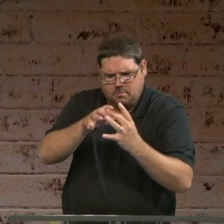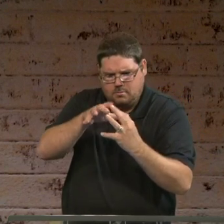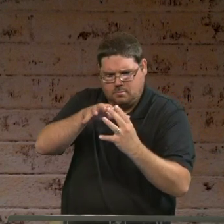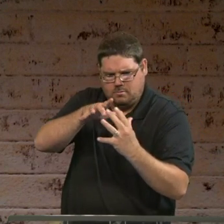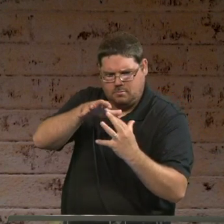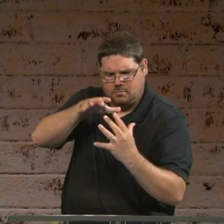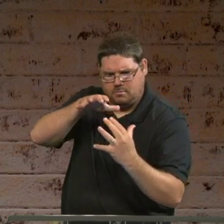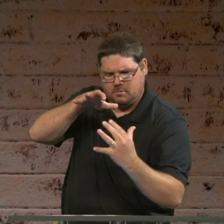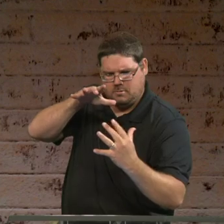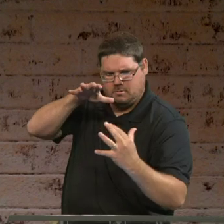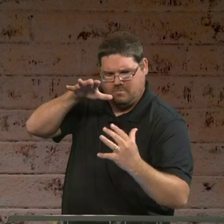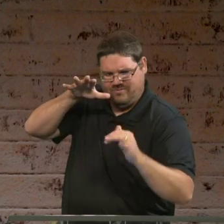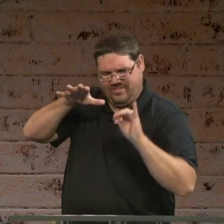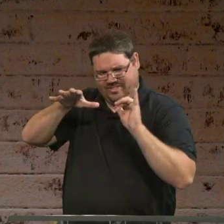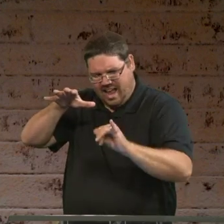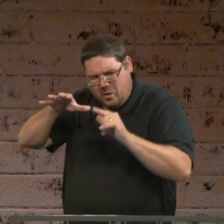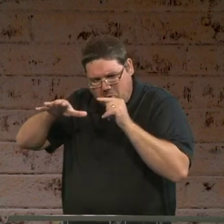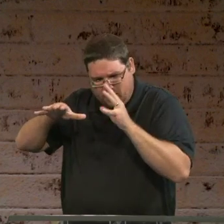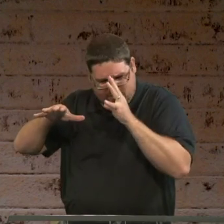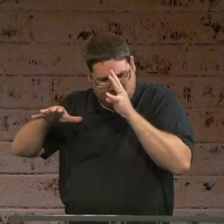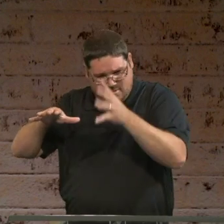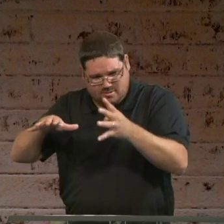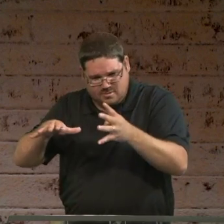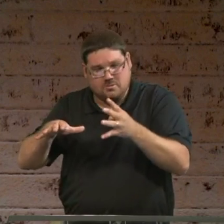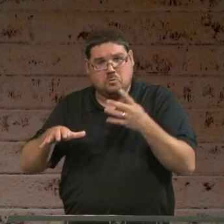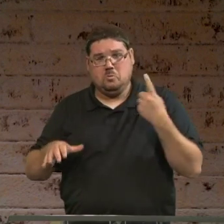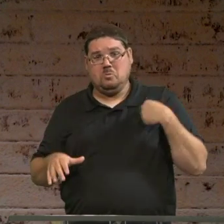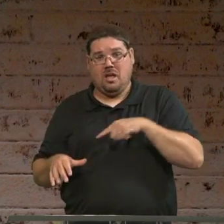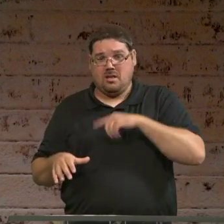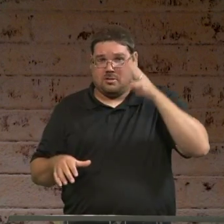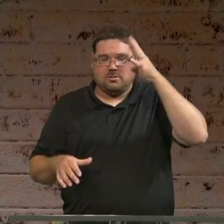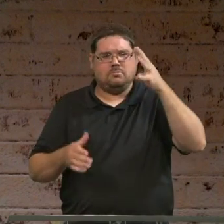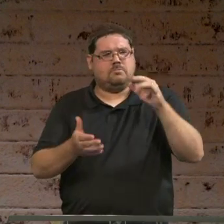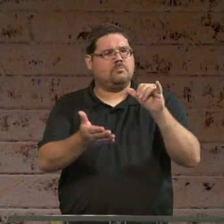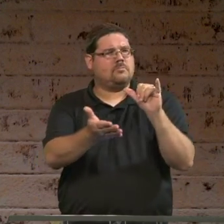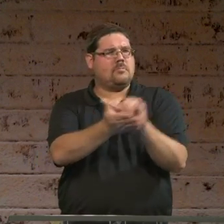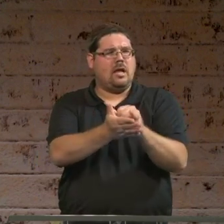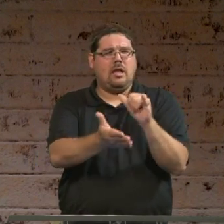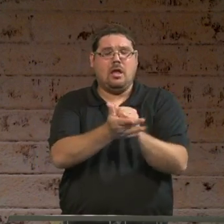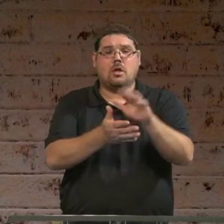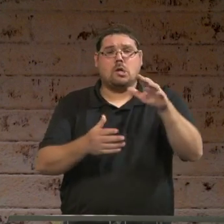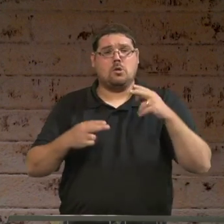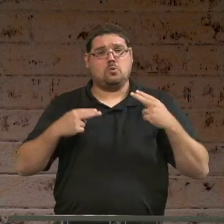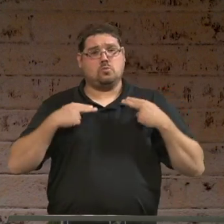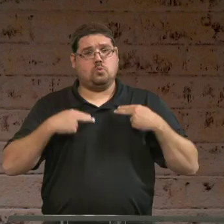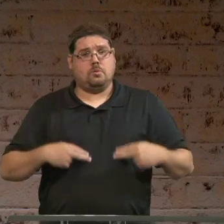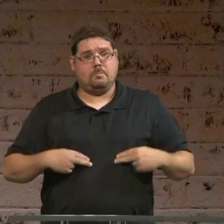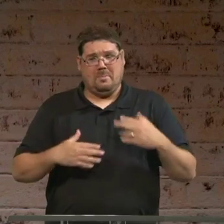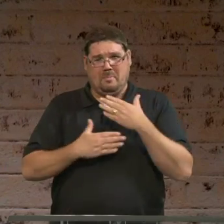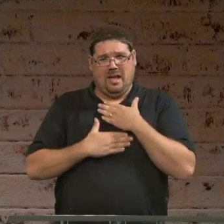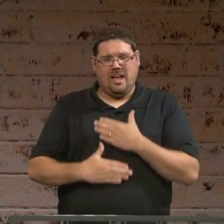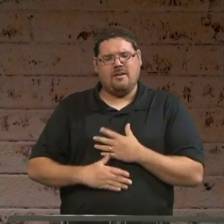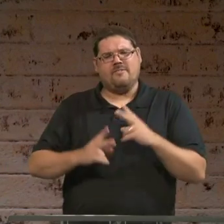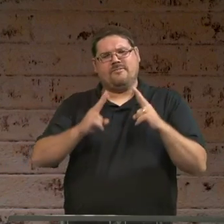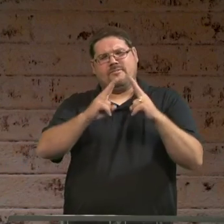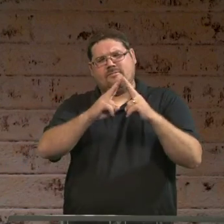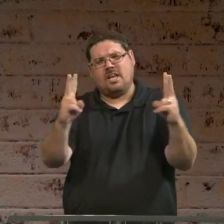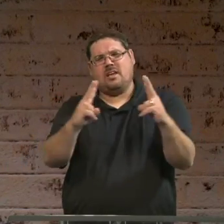Who caused those cells to divide again and again and again until we had a human body? You know, this